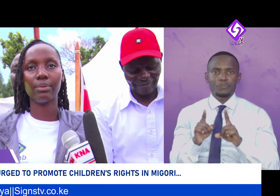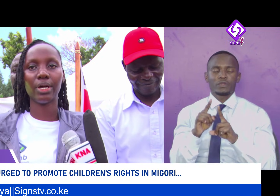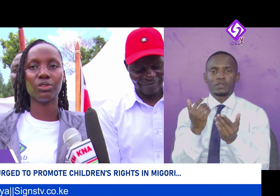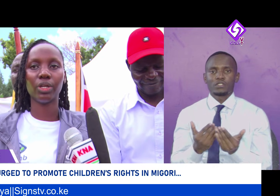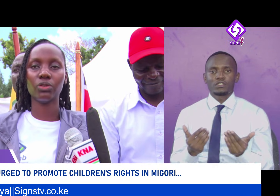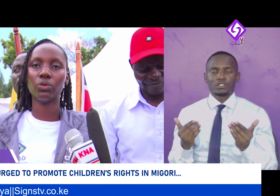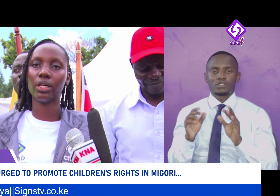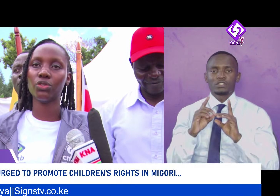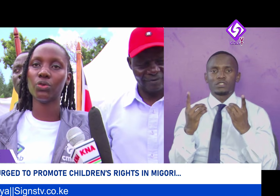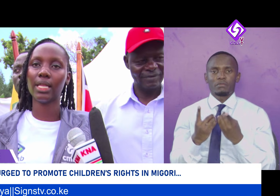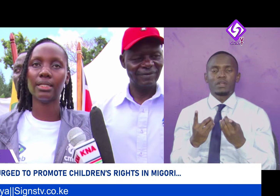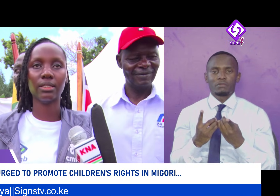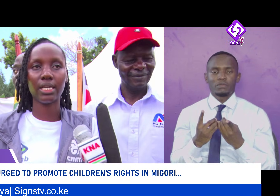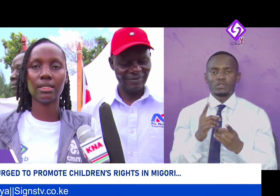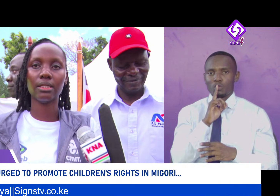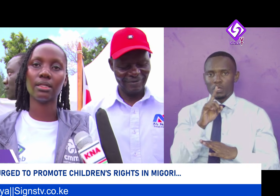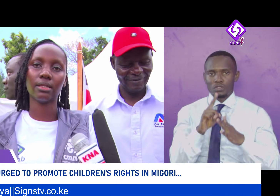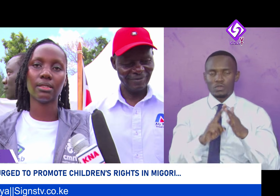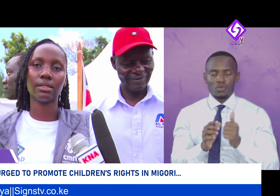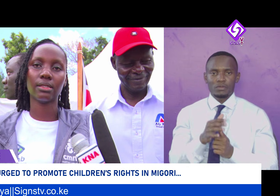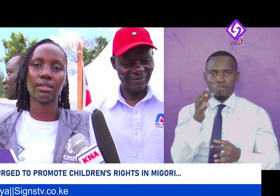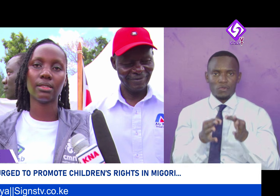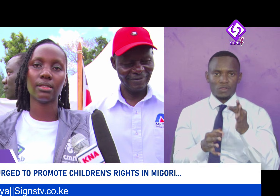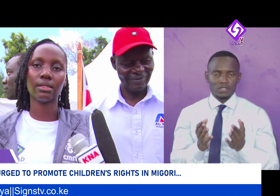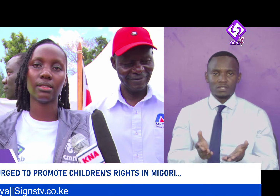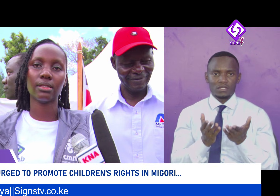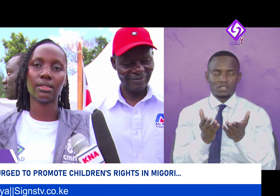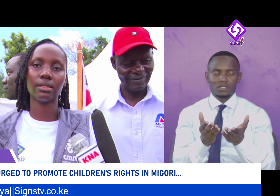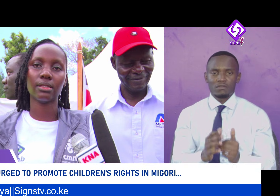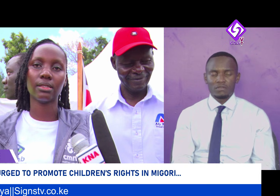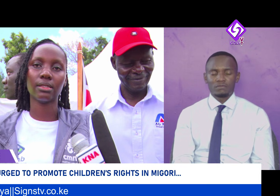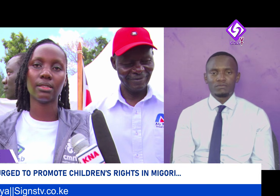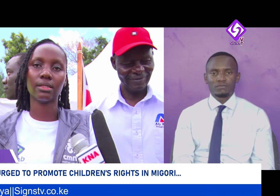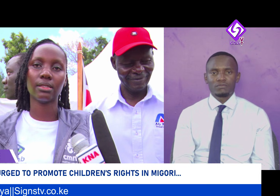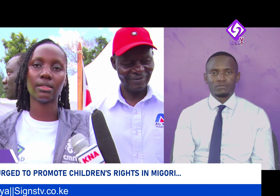children's department to ensure that justice is.